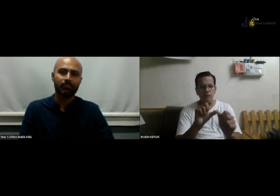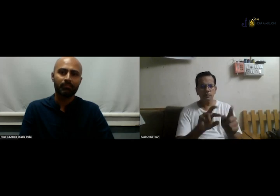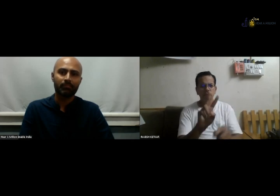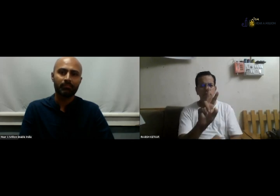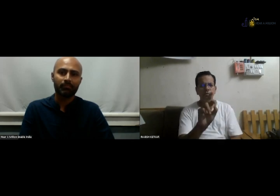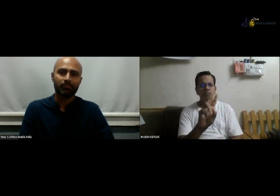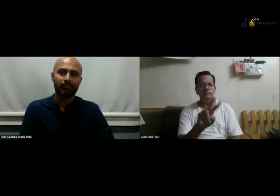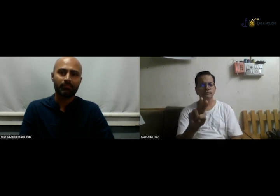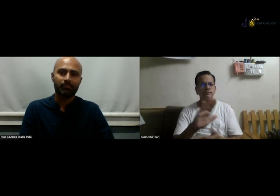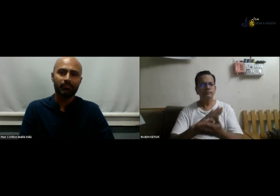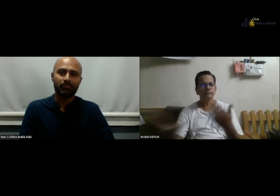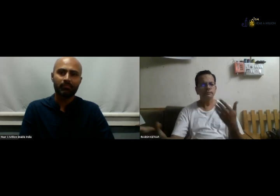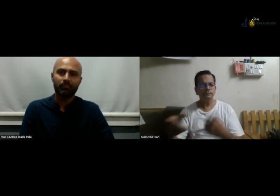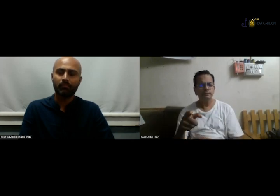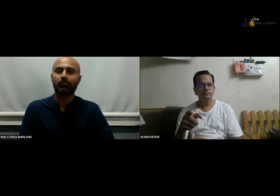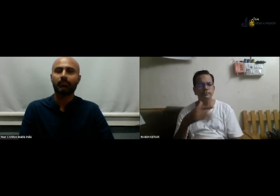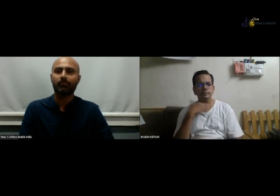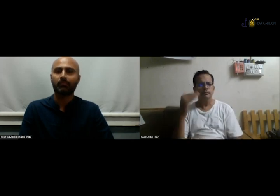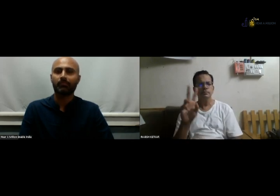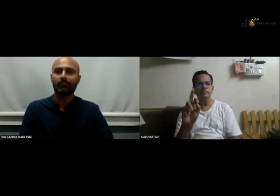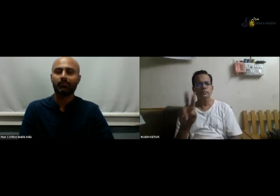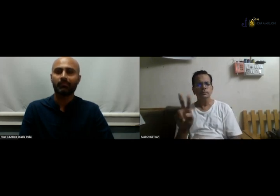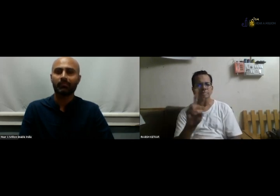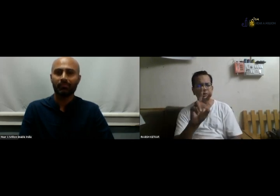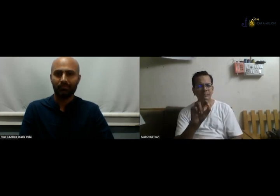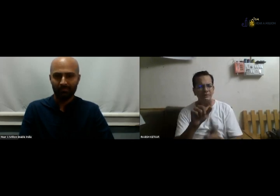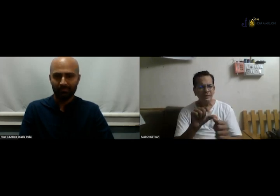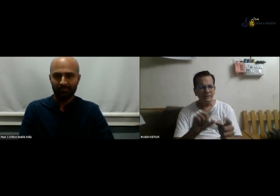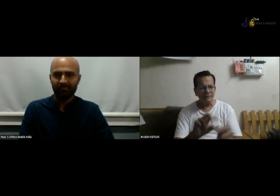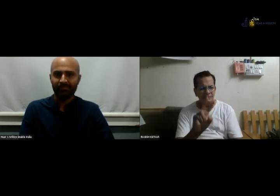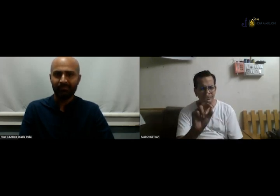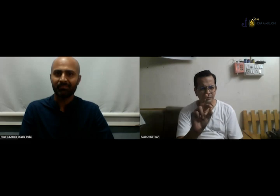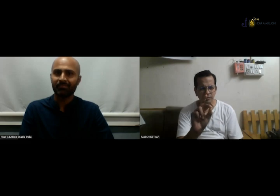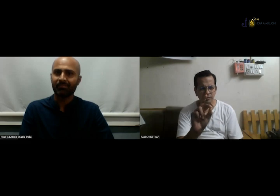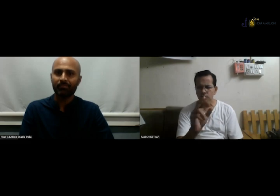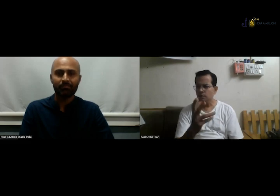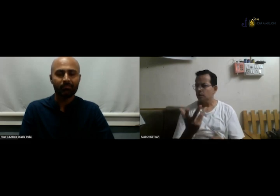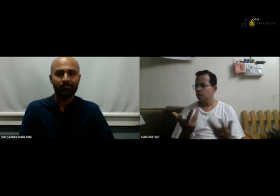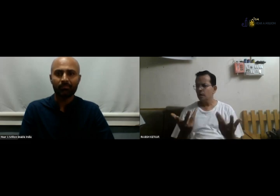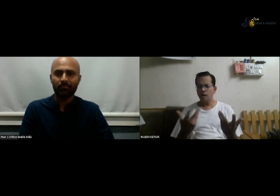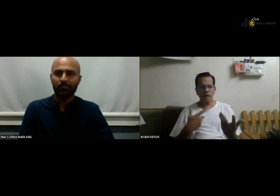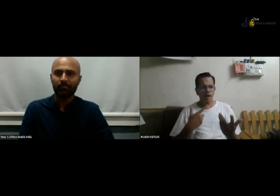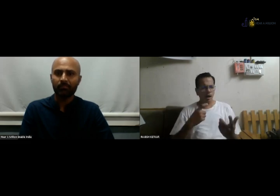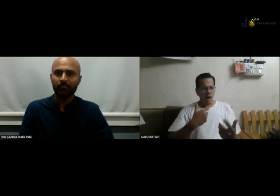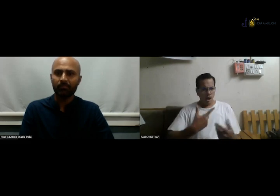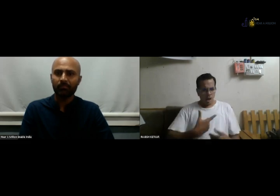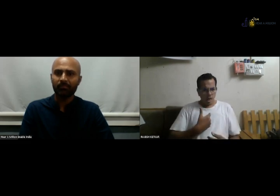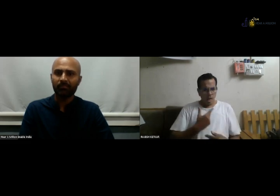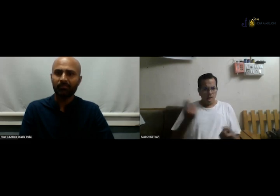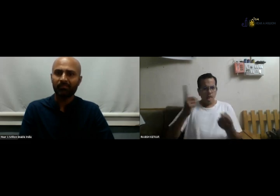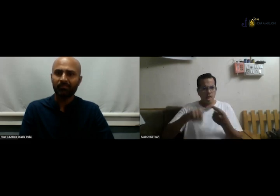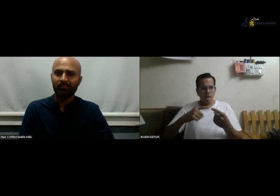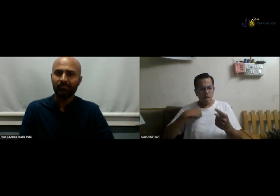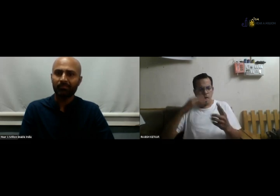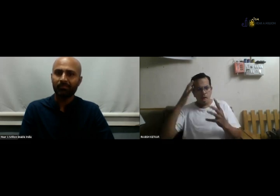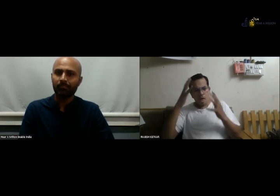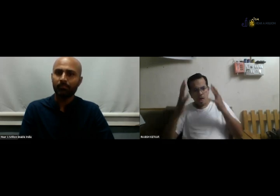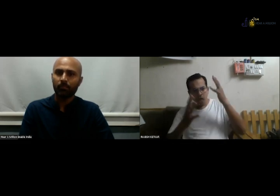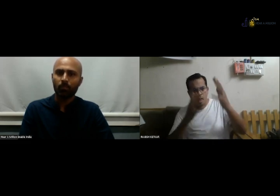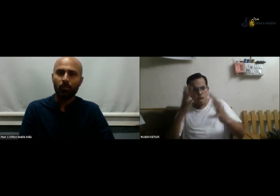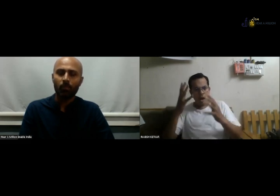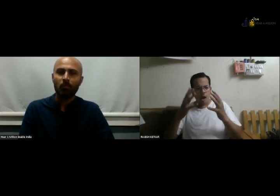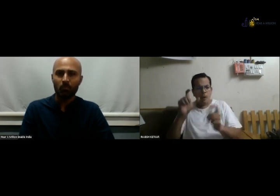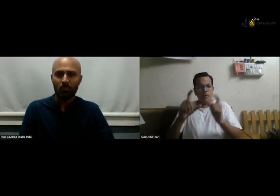is no more, so I mean, on just 2-3 days before we met Sudamni, and